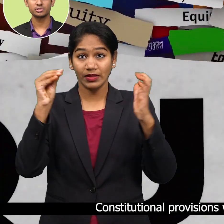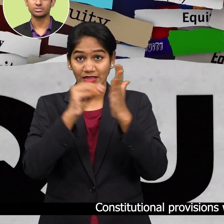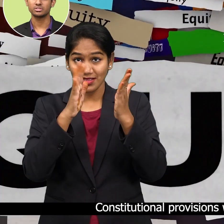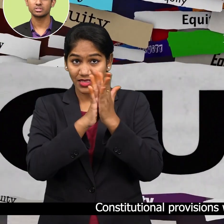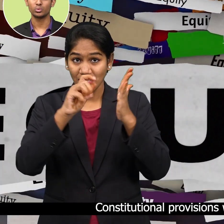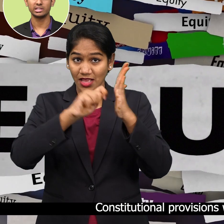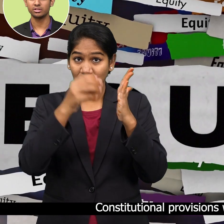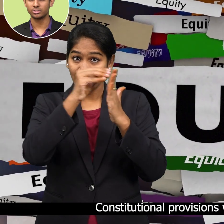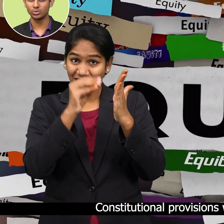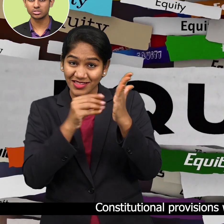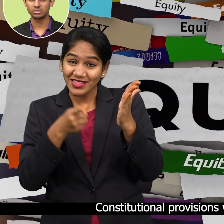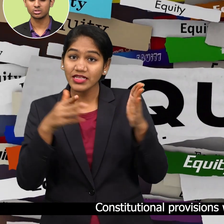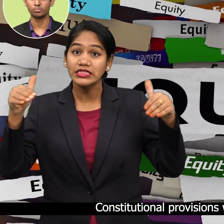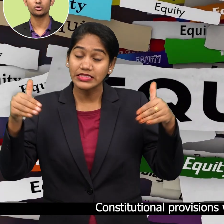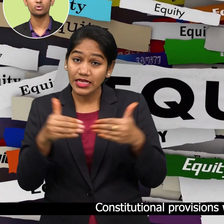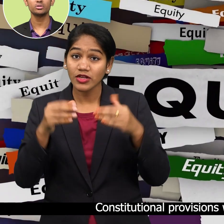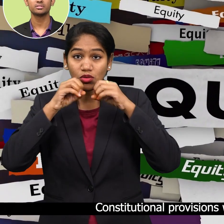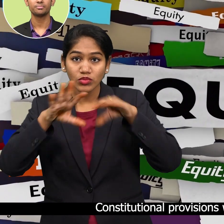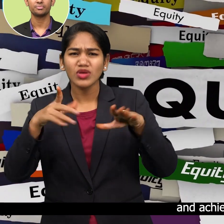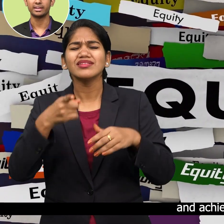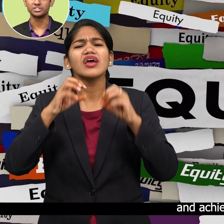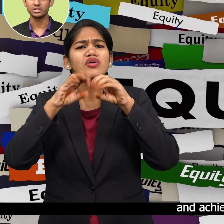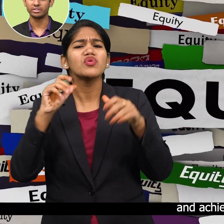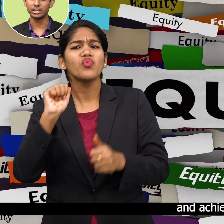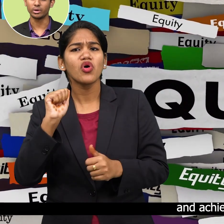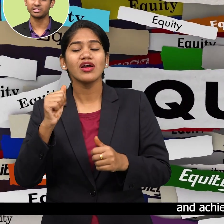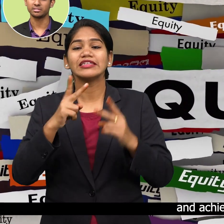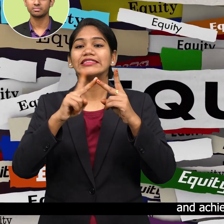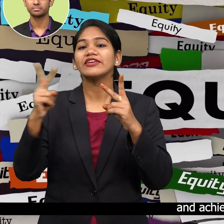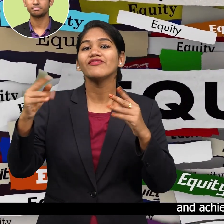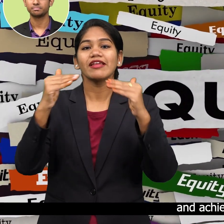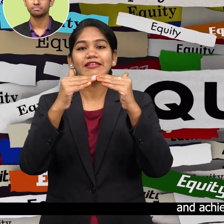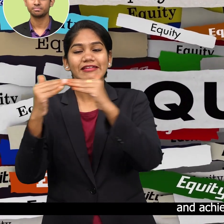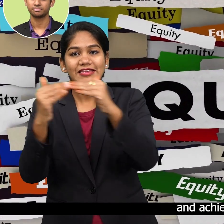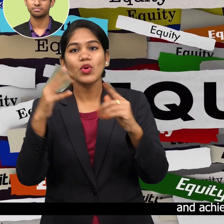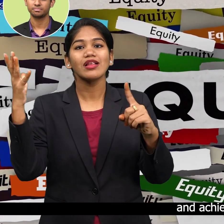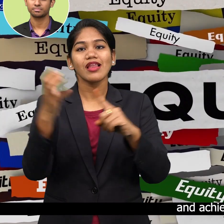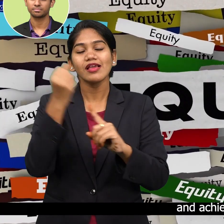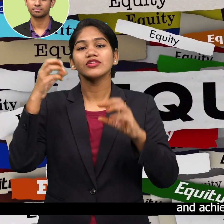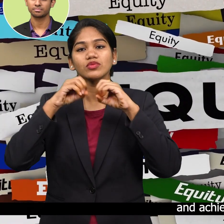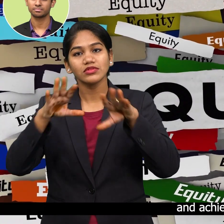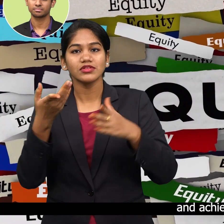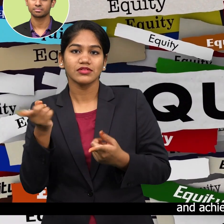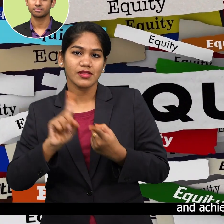Constitutional provisions were introduced to promote and achieve equality.